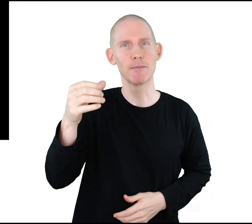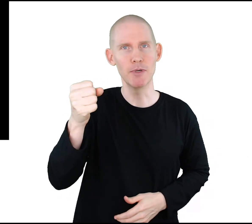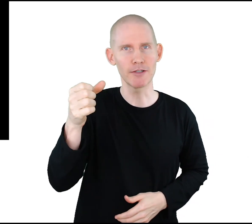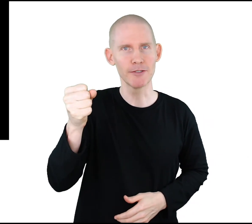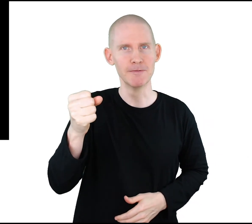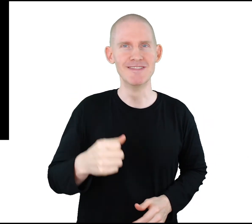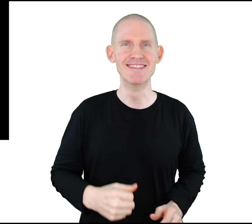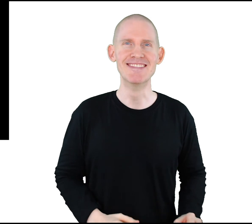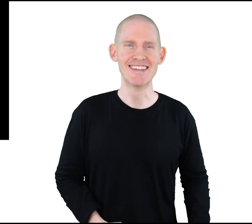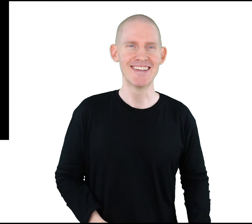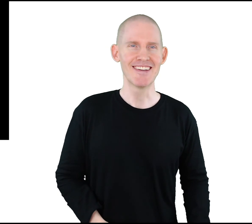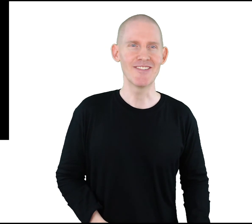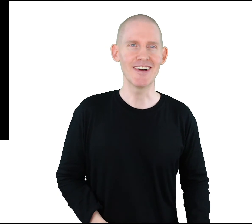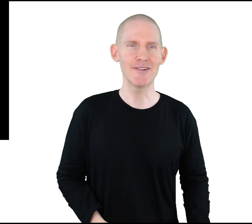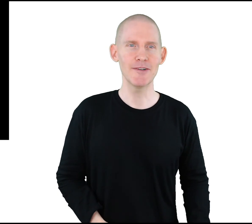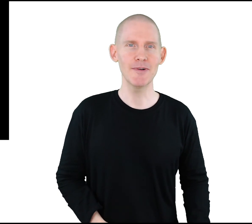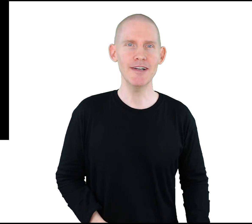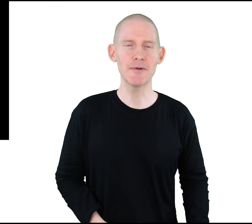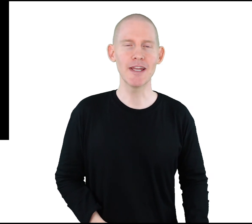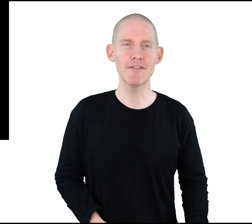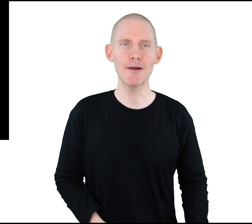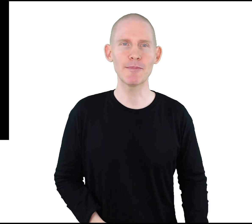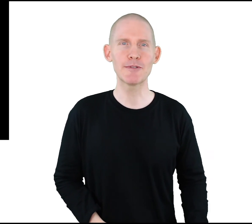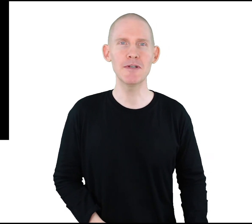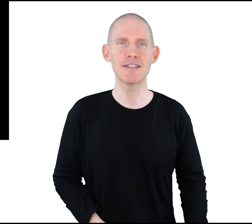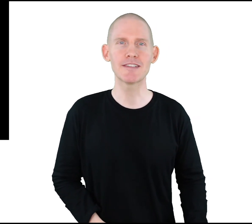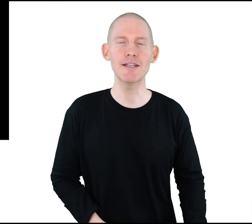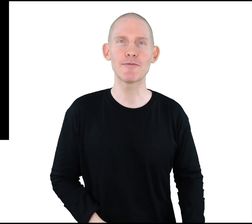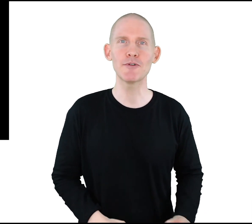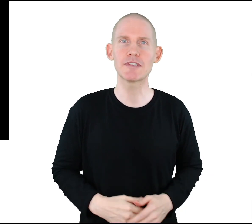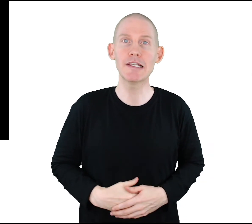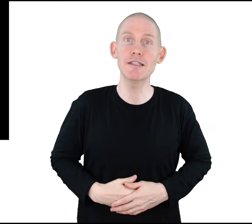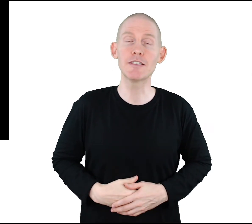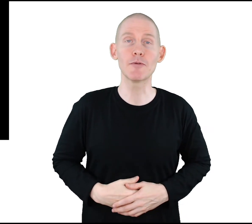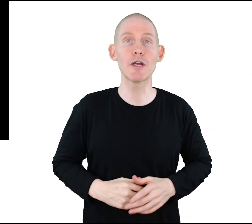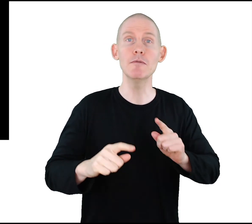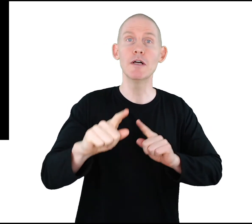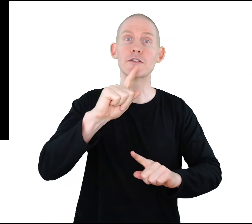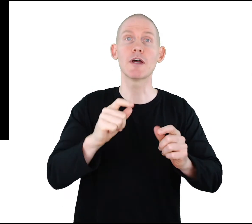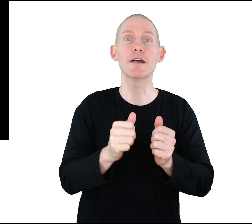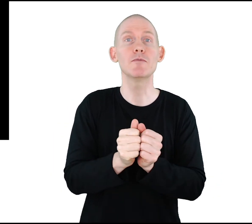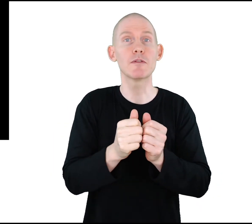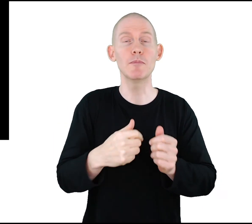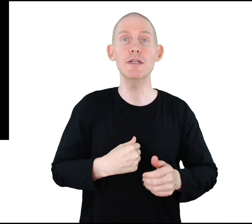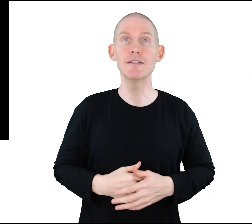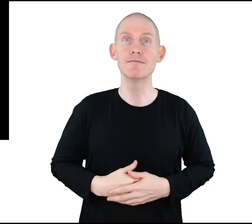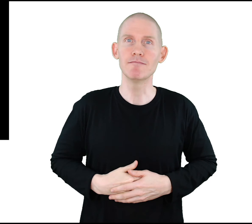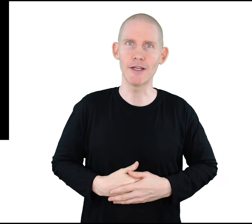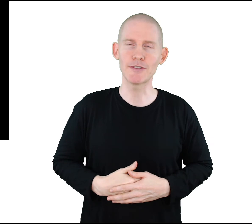Milk. Well, we have an opportunity to sign the full sentence. Here we go. Sign with me, nice and